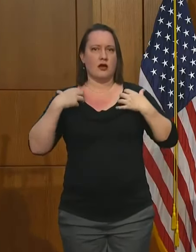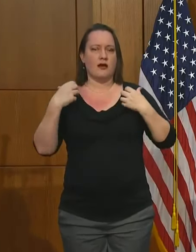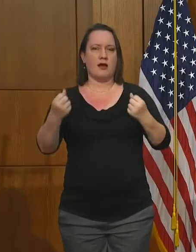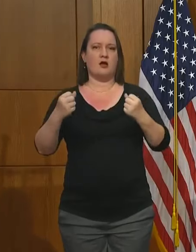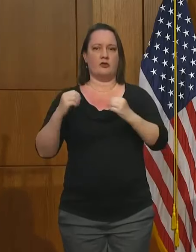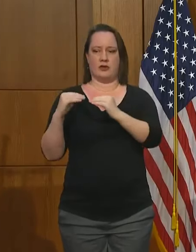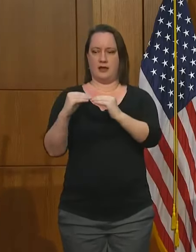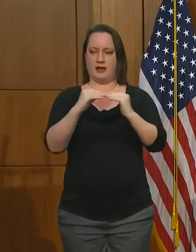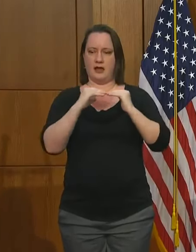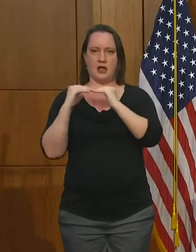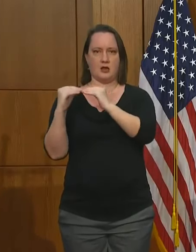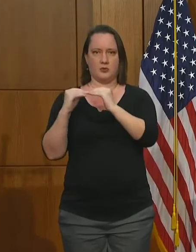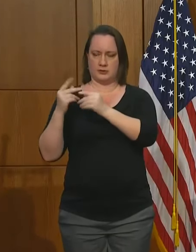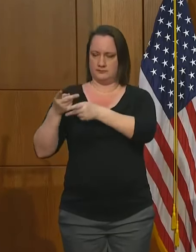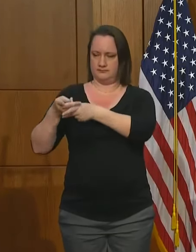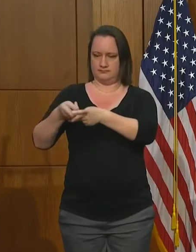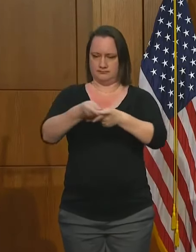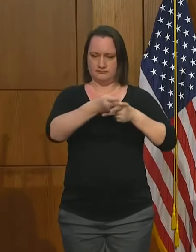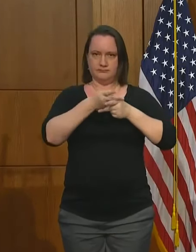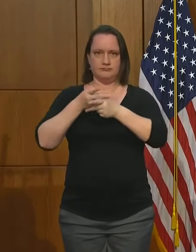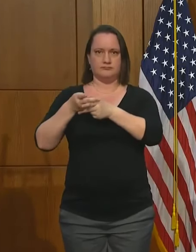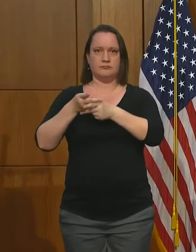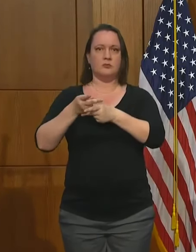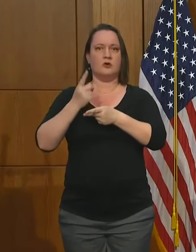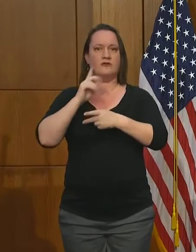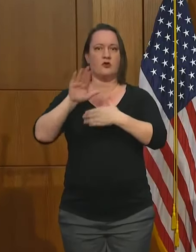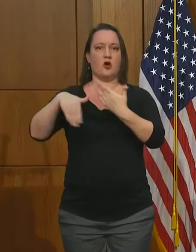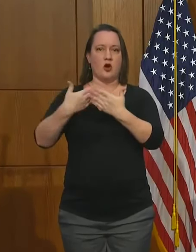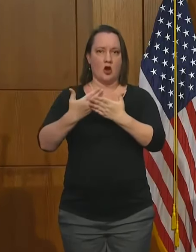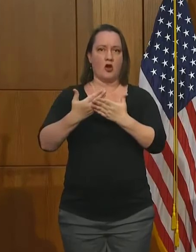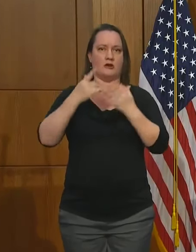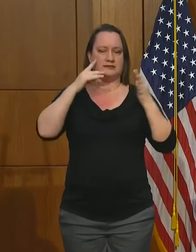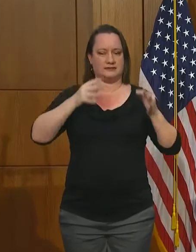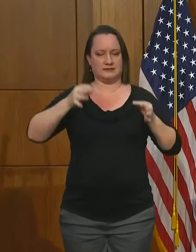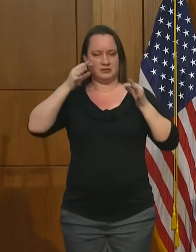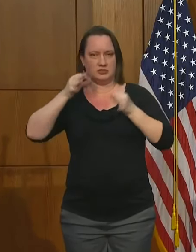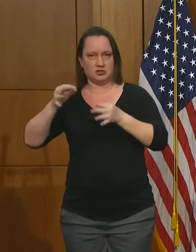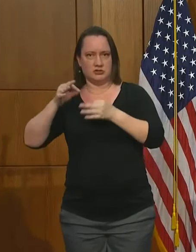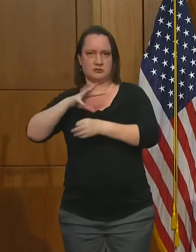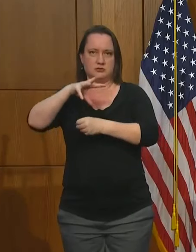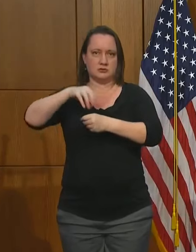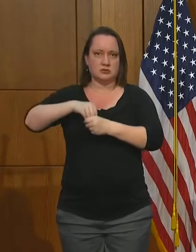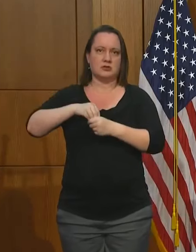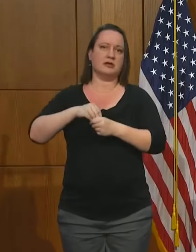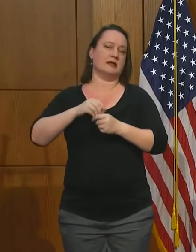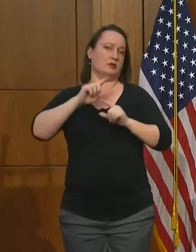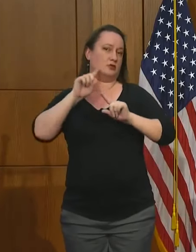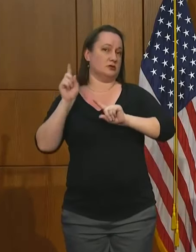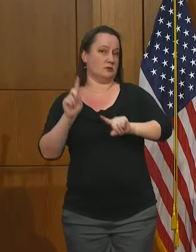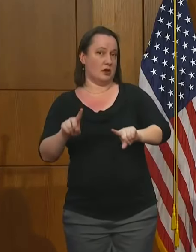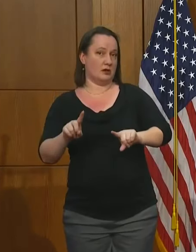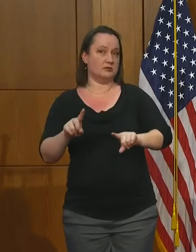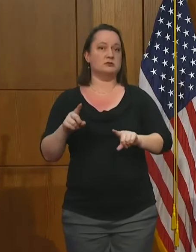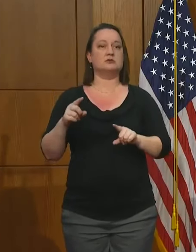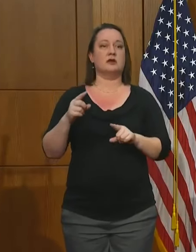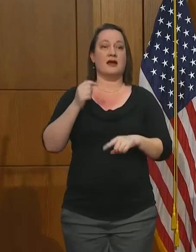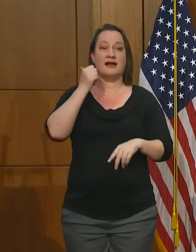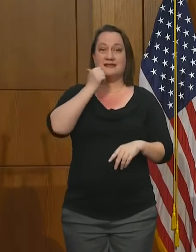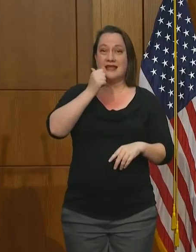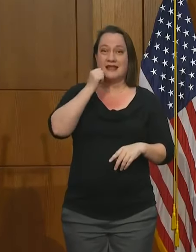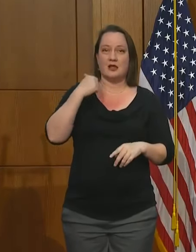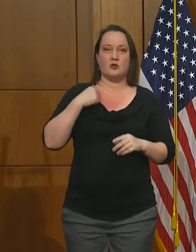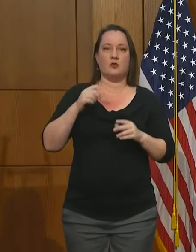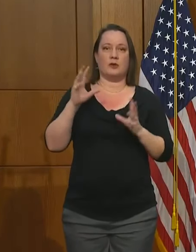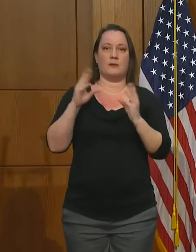lens is applied to all decision-making within Virginia's response. The task force meets twice every day, and